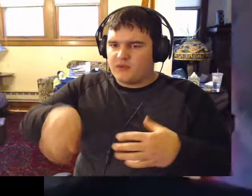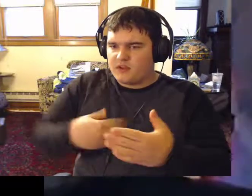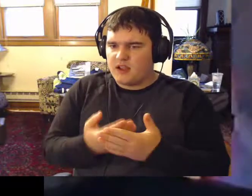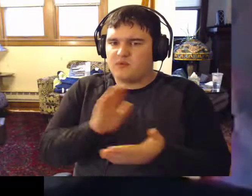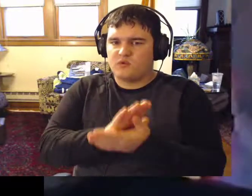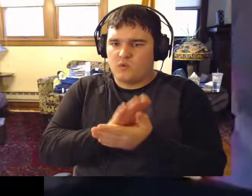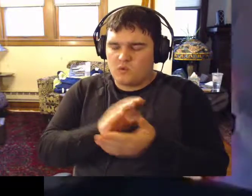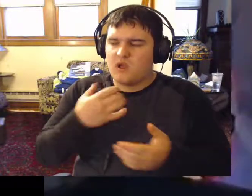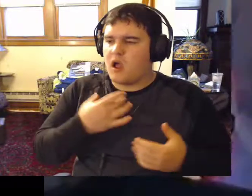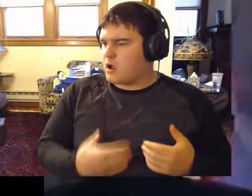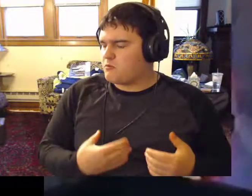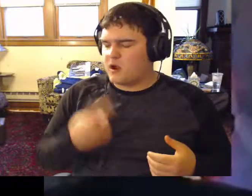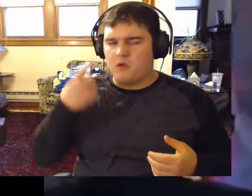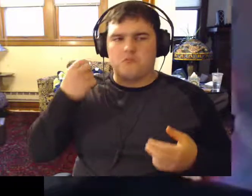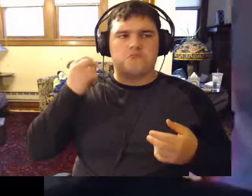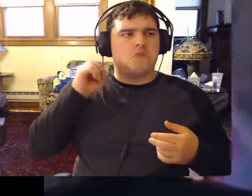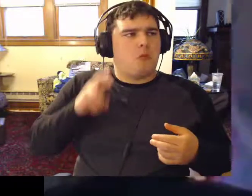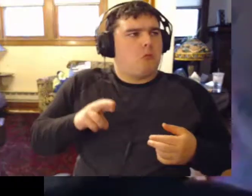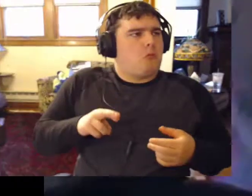you began to detect